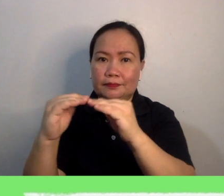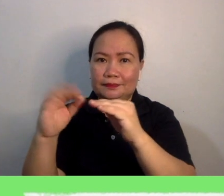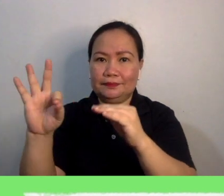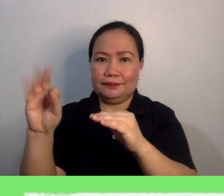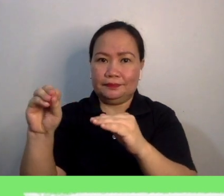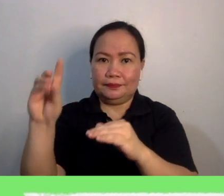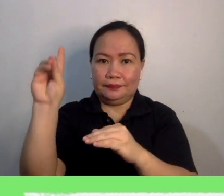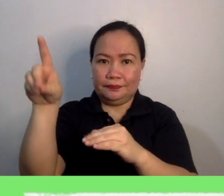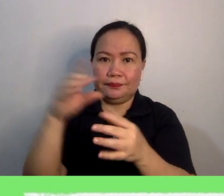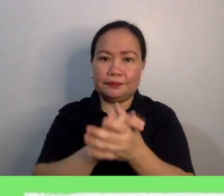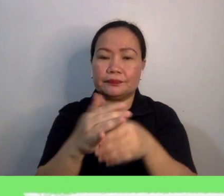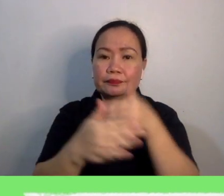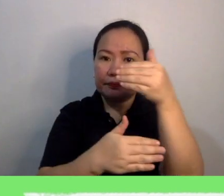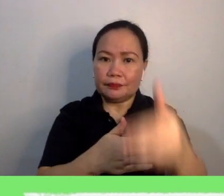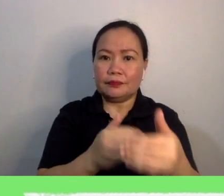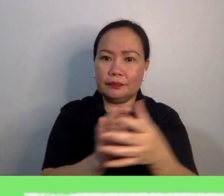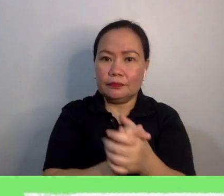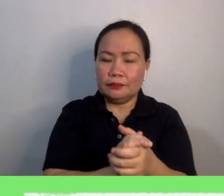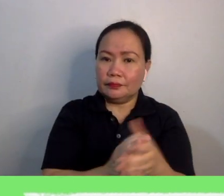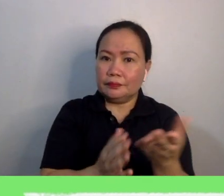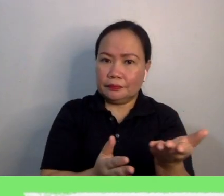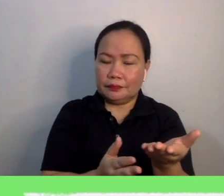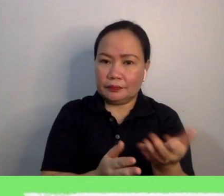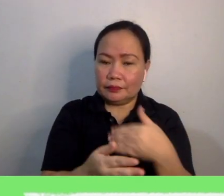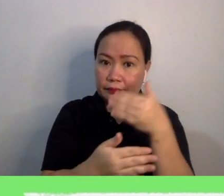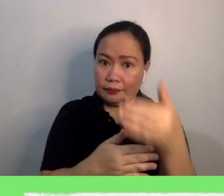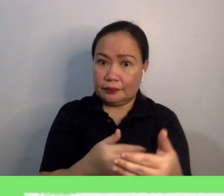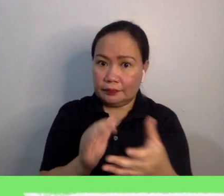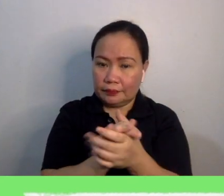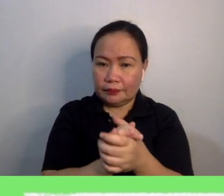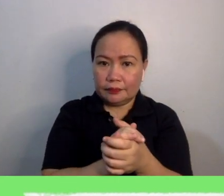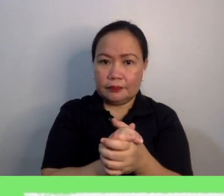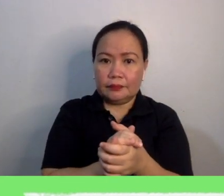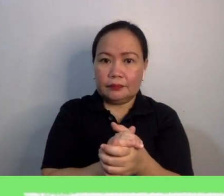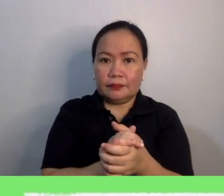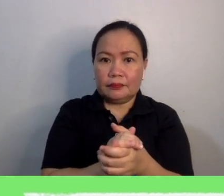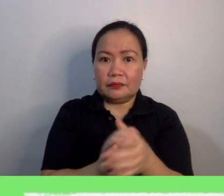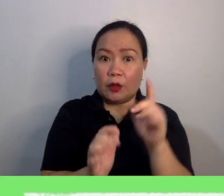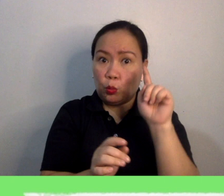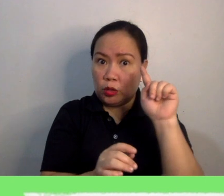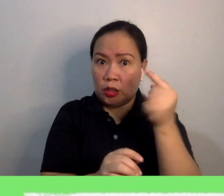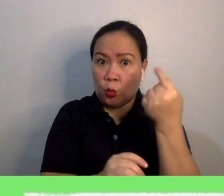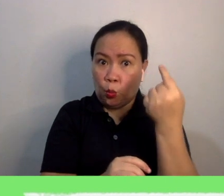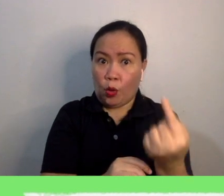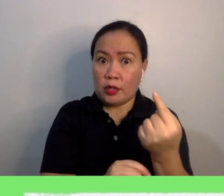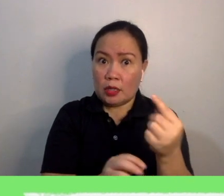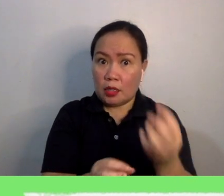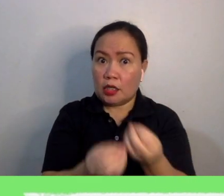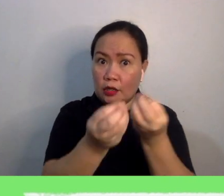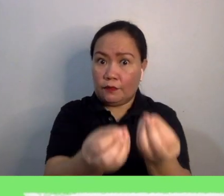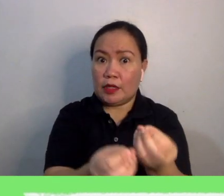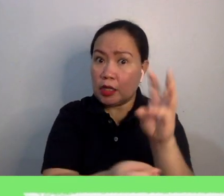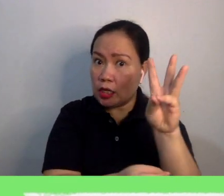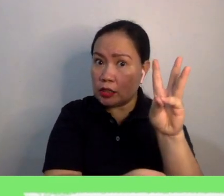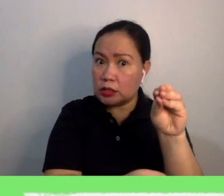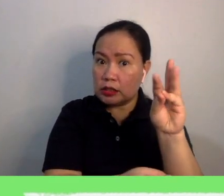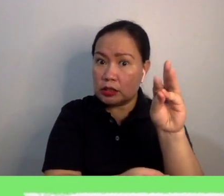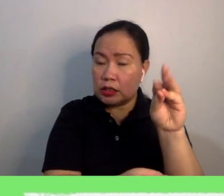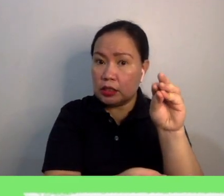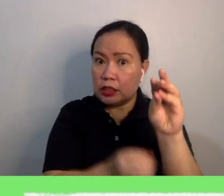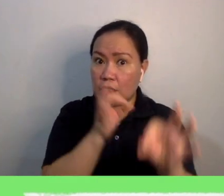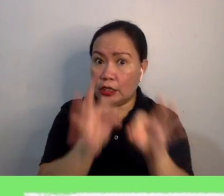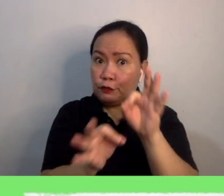complementary angles. Next. So, what if I have this? So, ito, isa lang yung binigay. So, if these